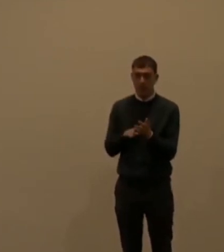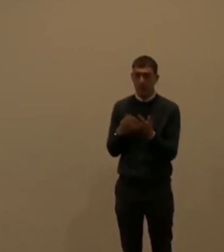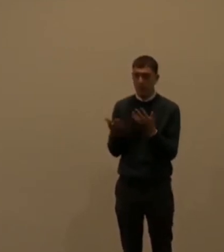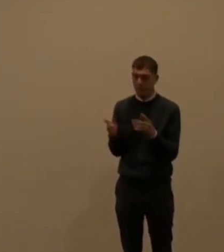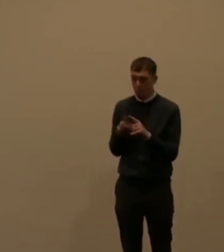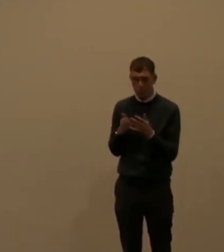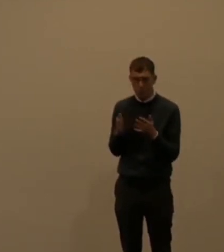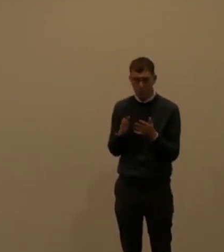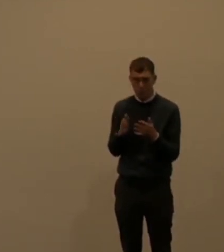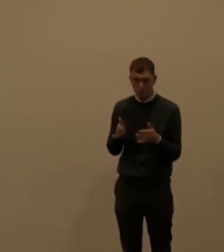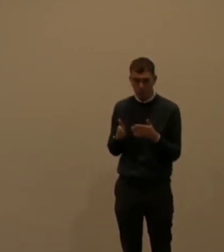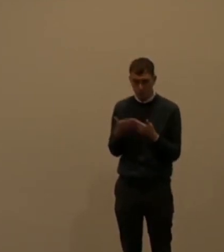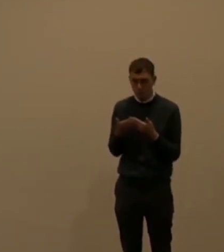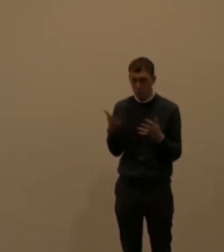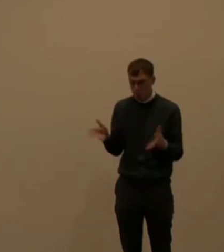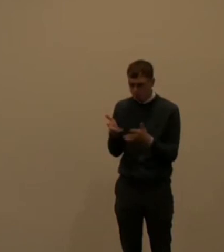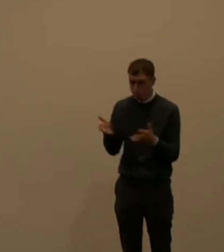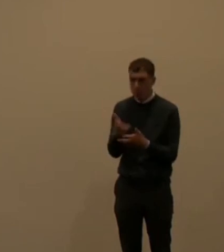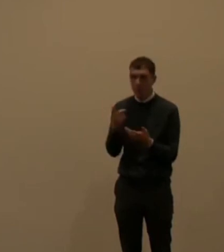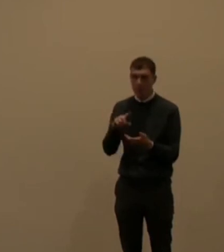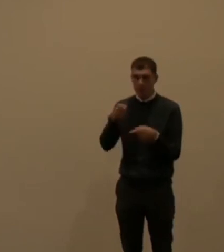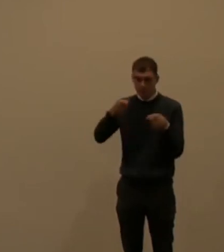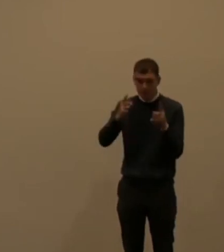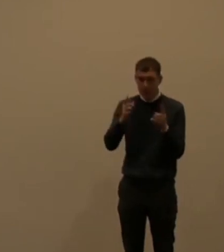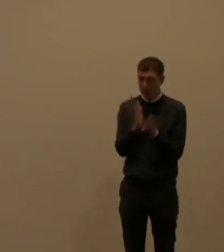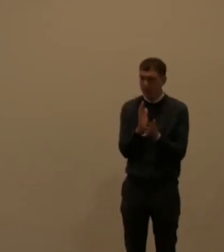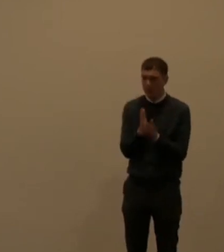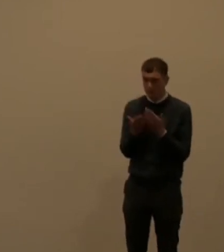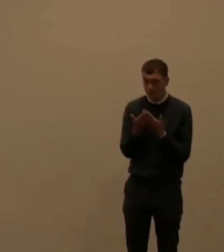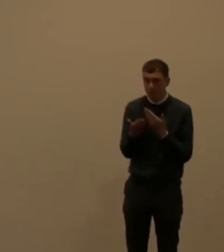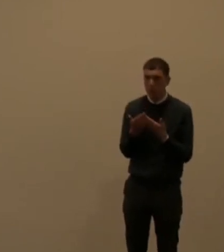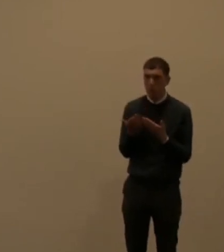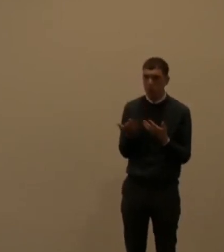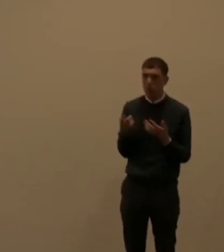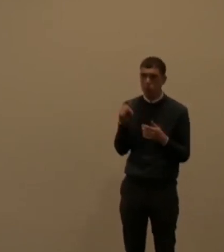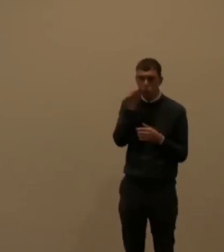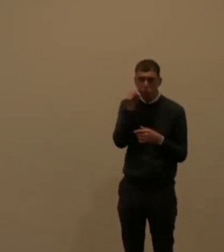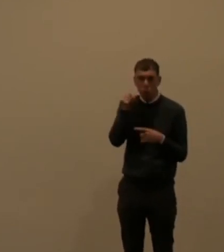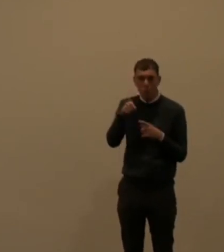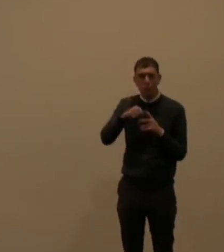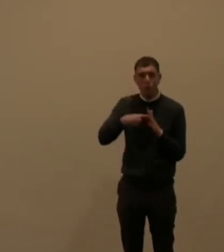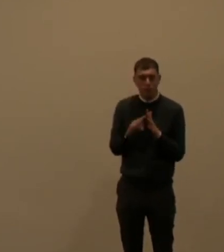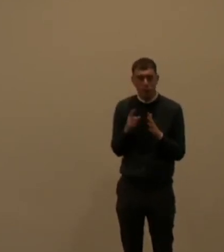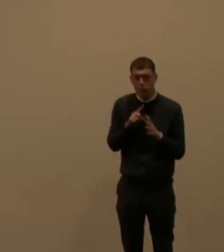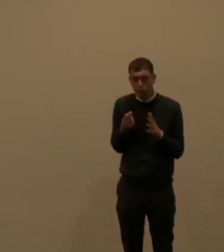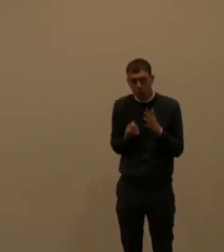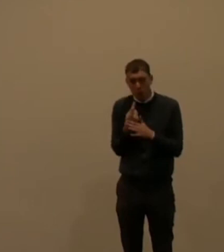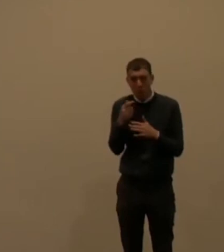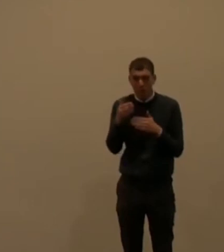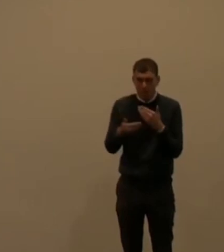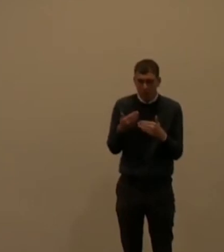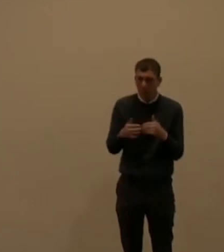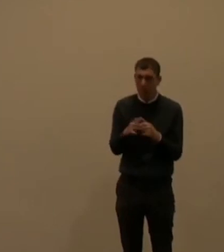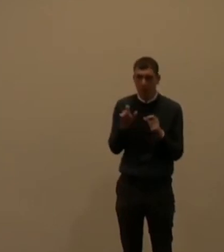acknowledgement. The management was happier because there were also different areas that knew of the project. So continuous